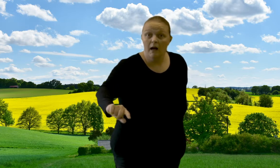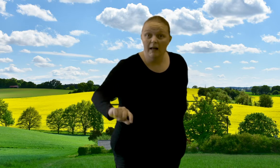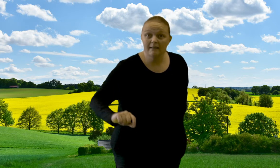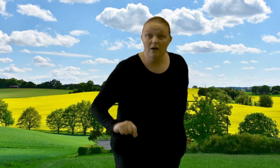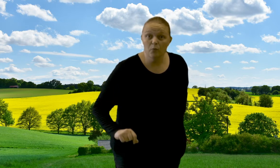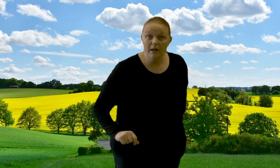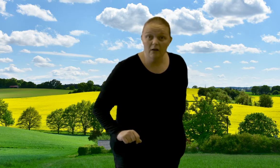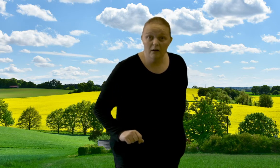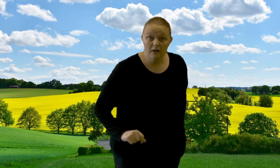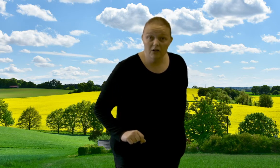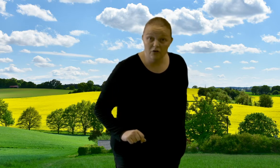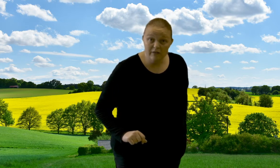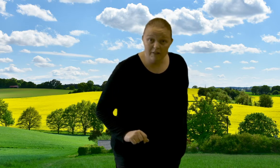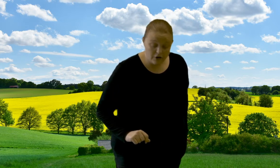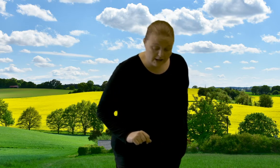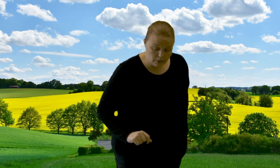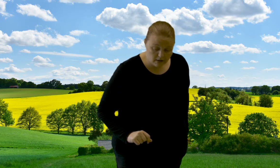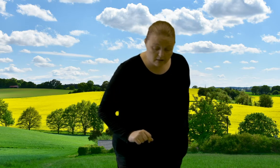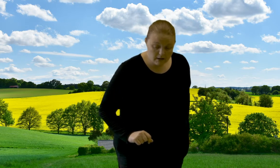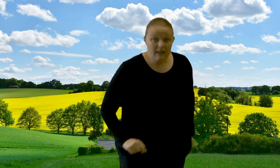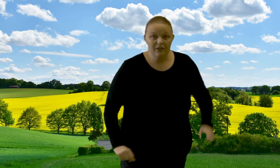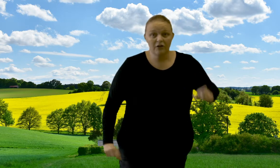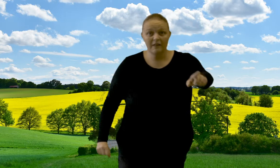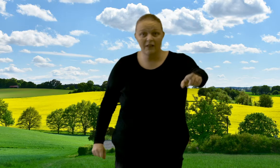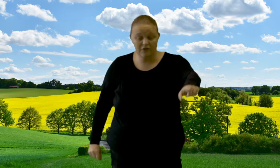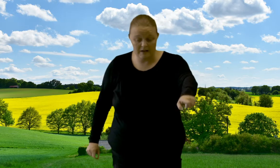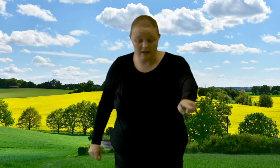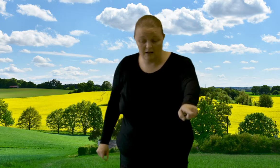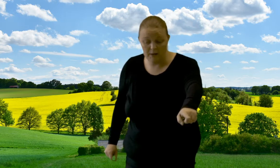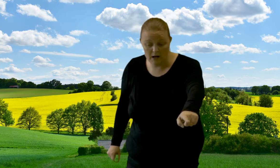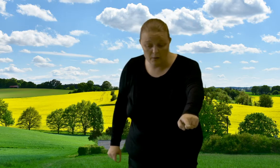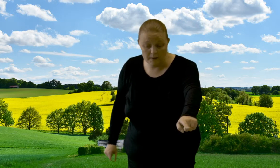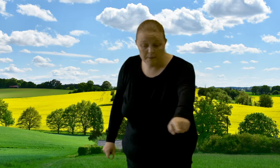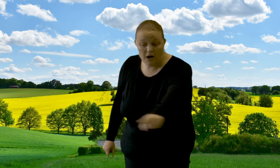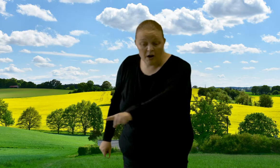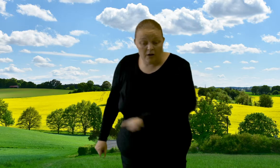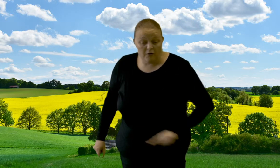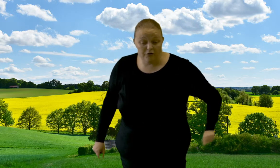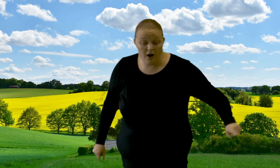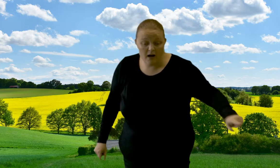I saw it wiggle. Did you see the grass wiggle? Let's try the other stick. Here we go. Frog